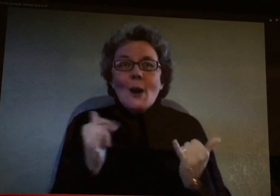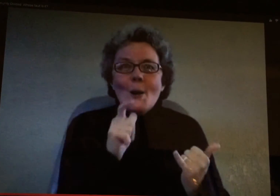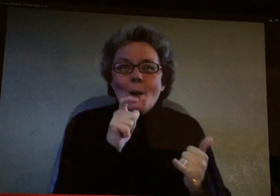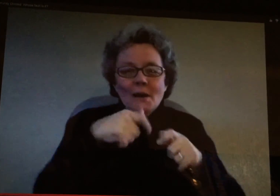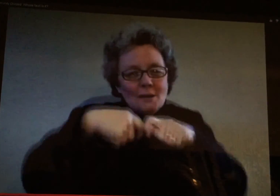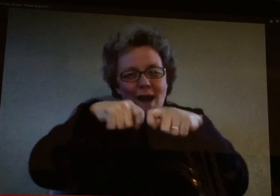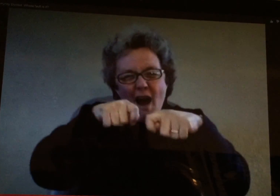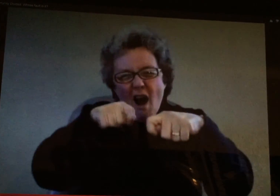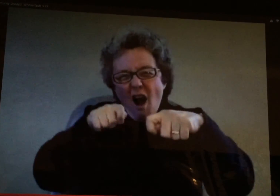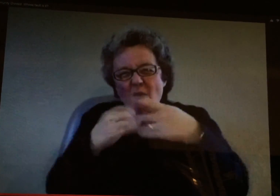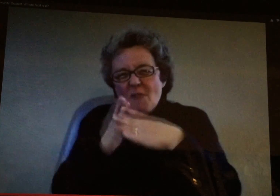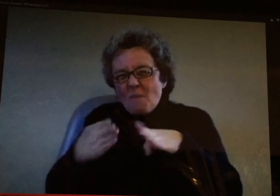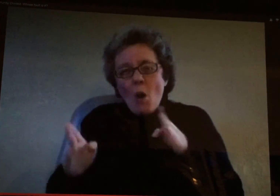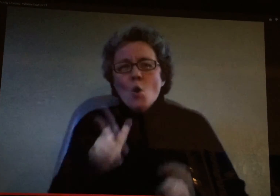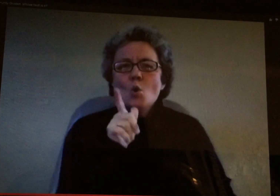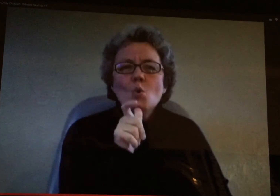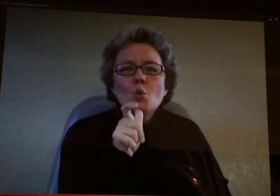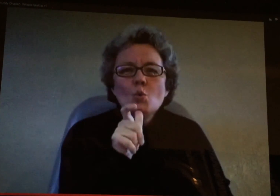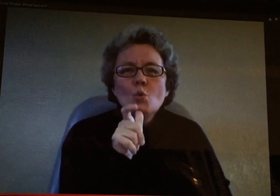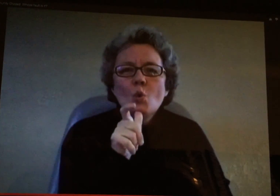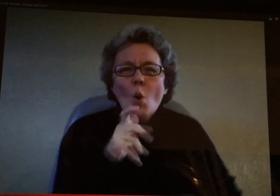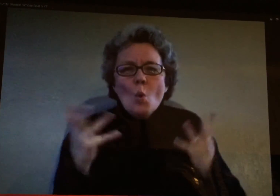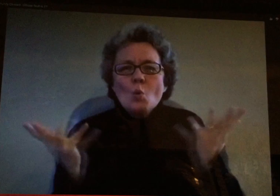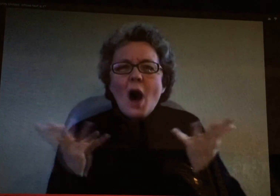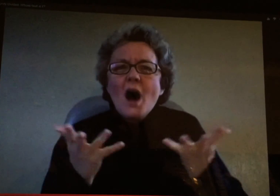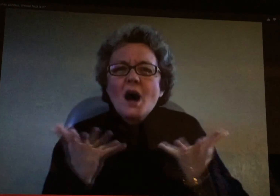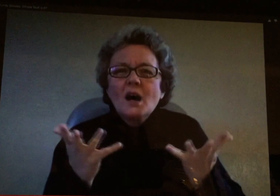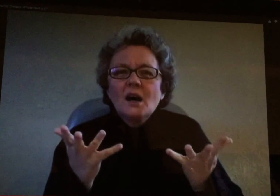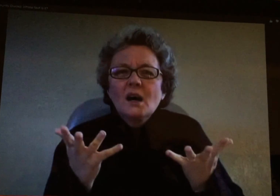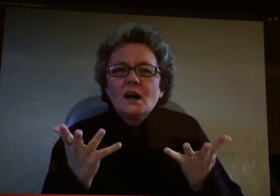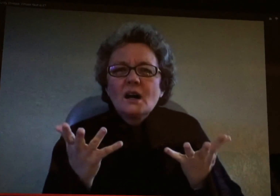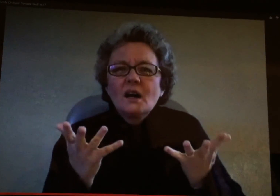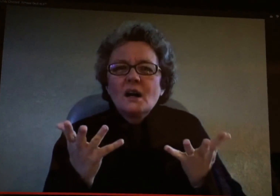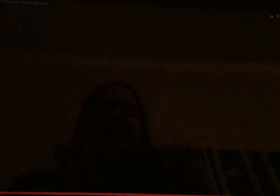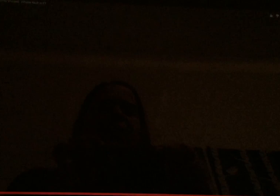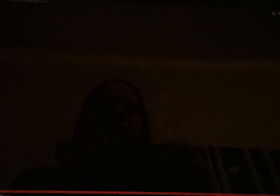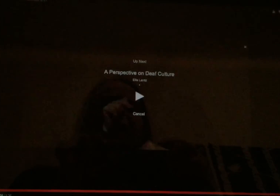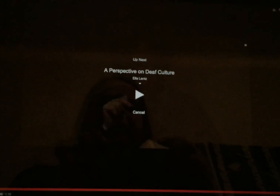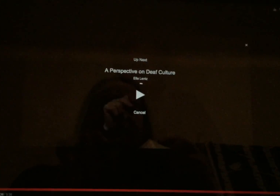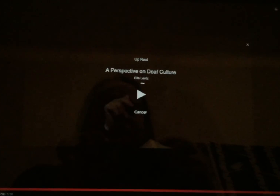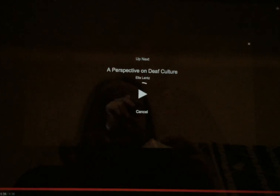often. But now, who is tearing us apart? Who is segregating us? And why?